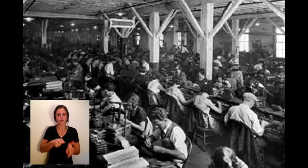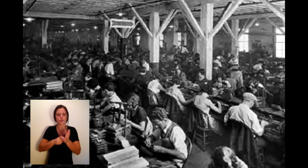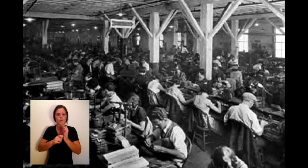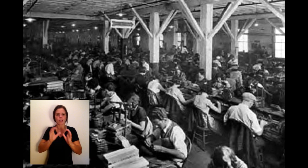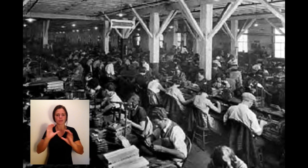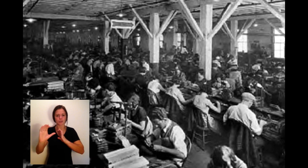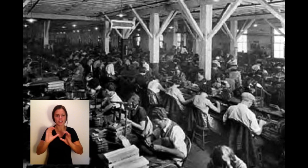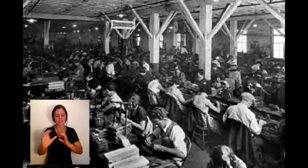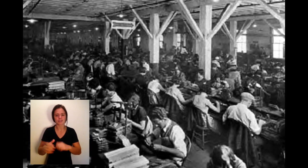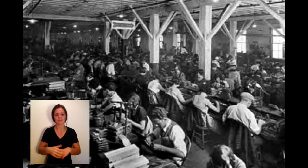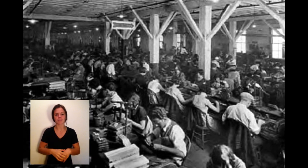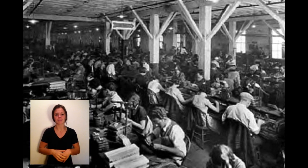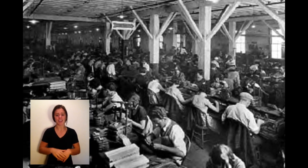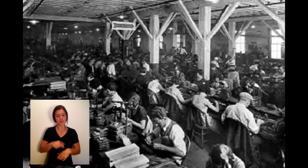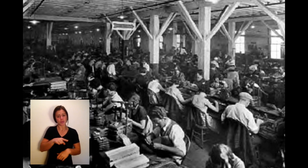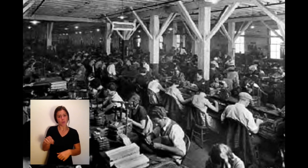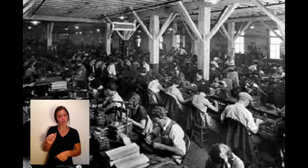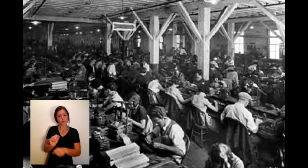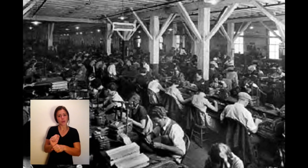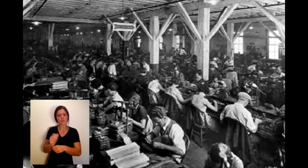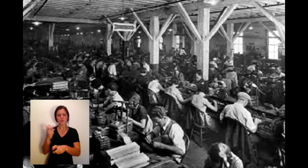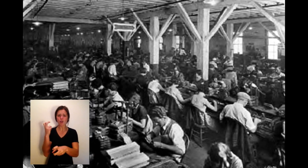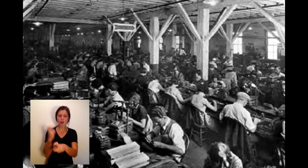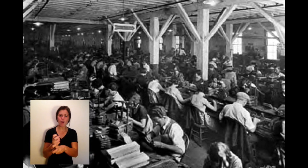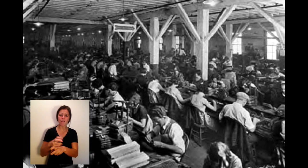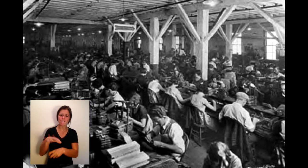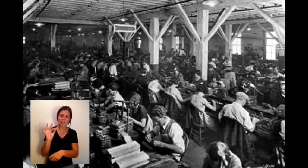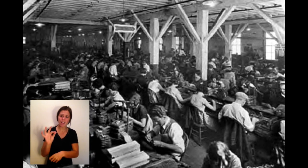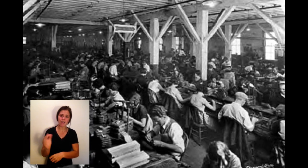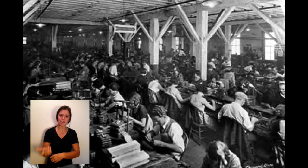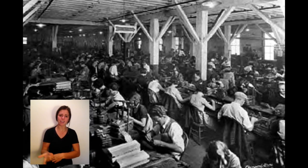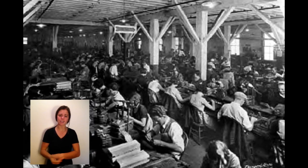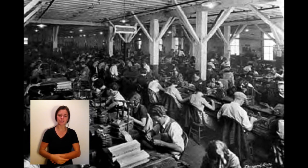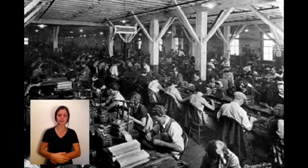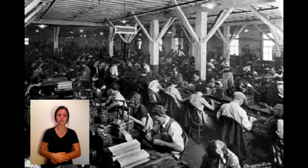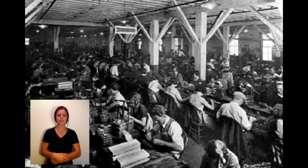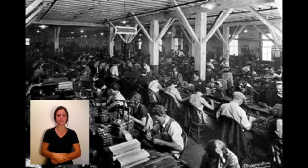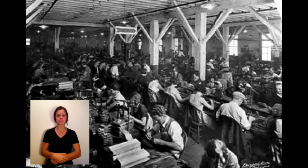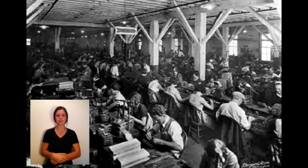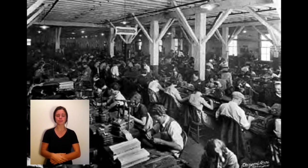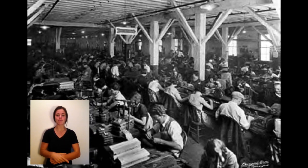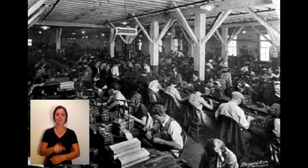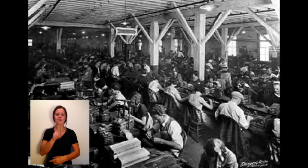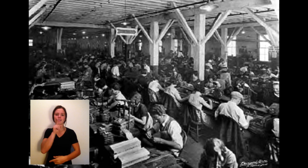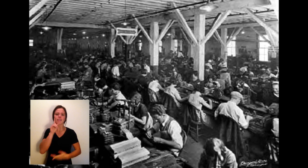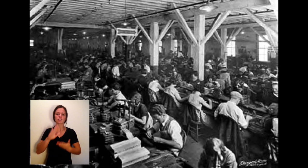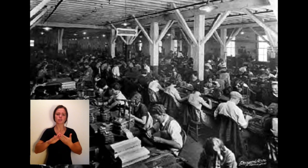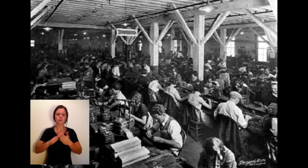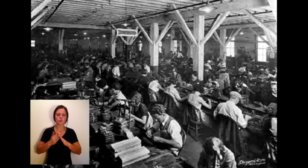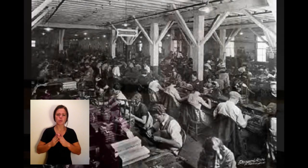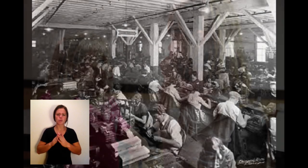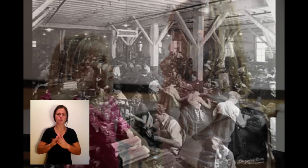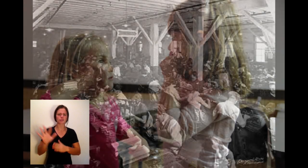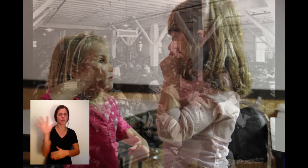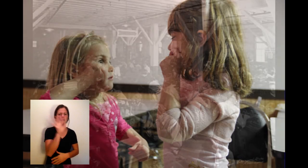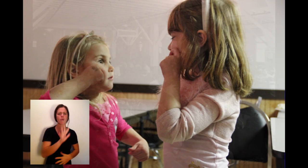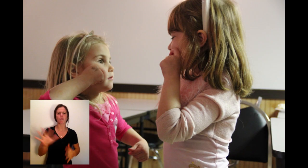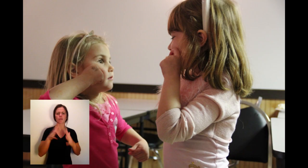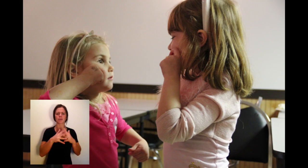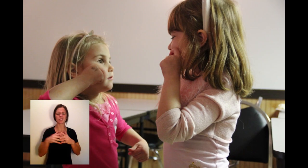to no communication, and even those jobs were incredibly difficult to find. Deaf communities all